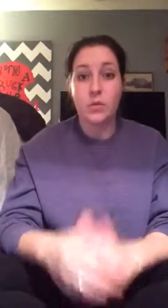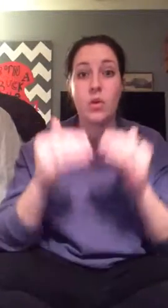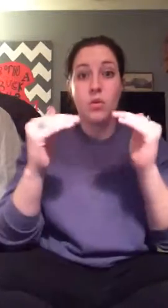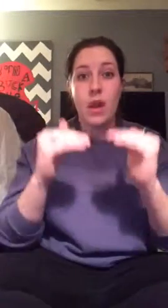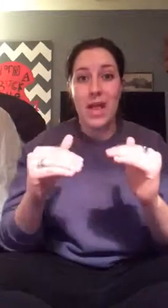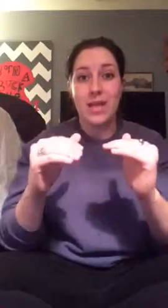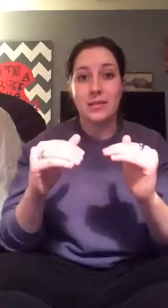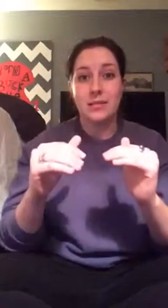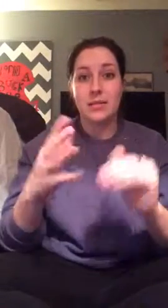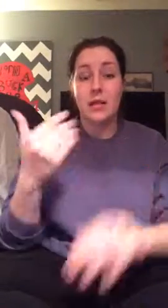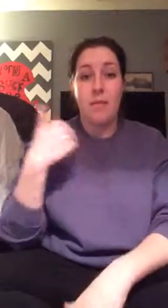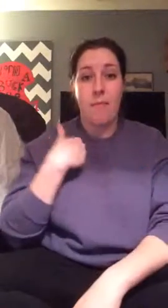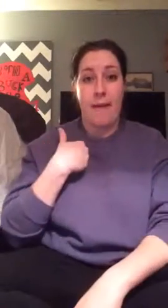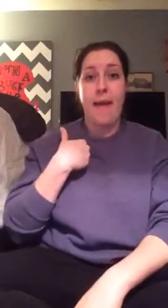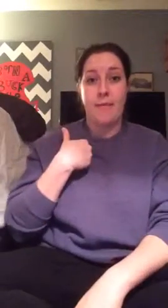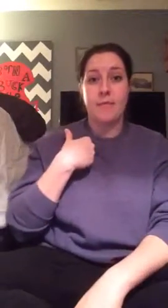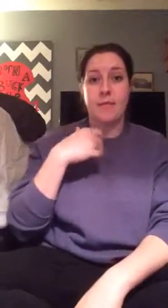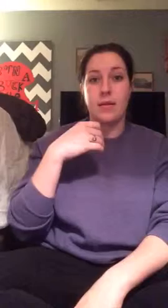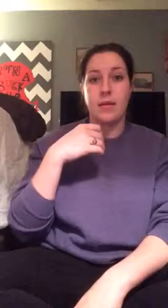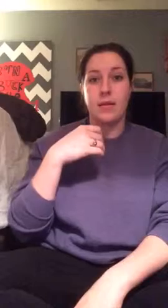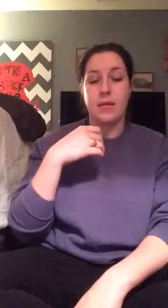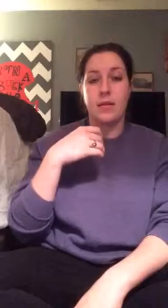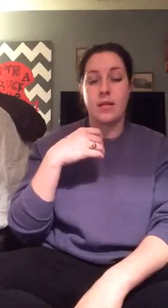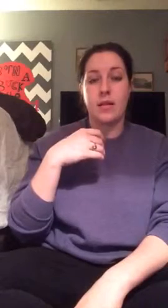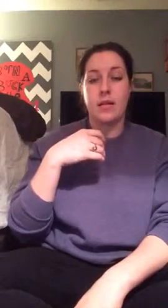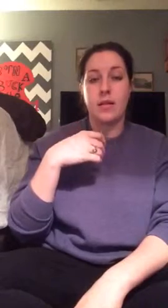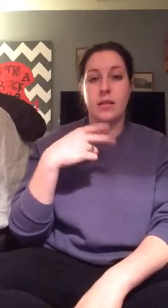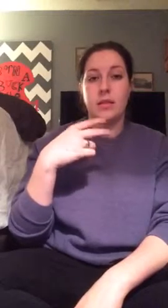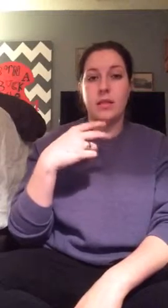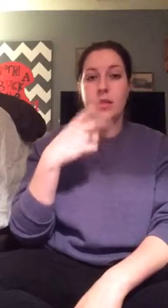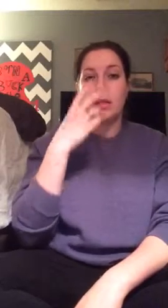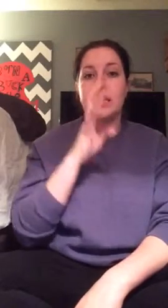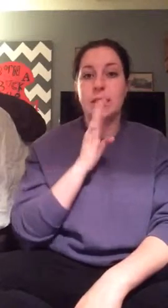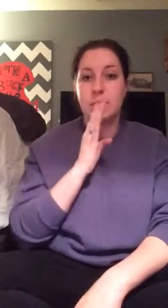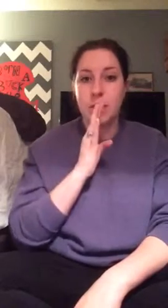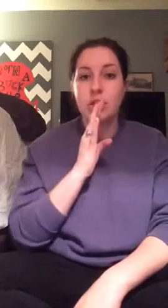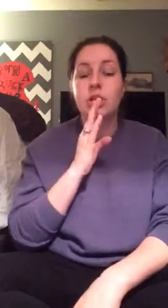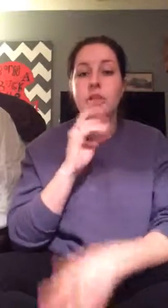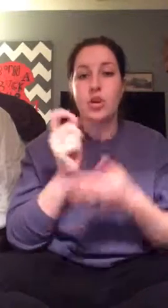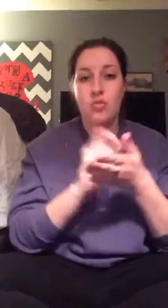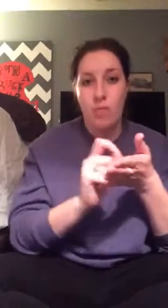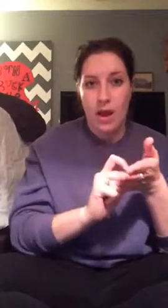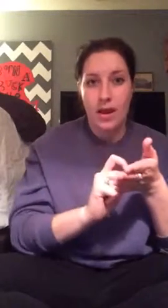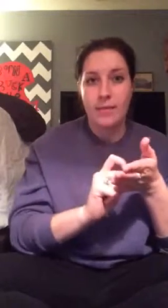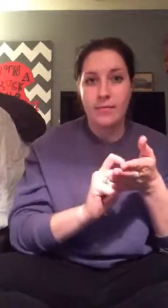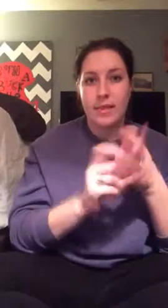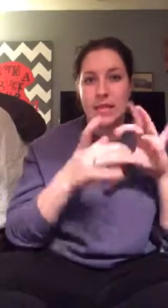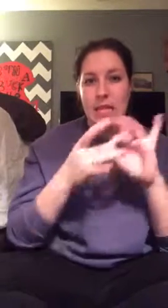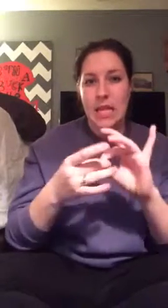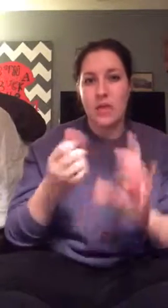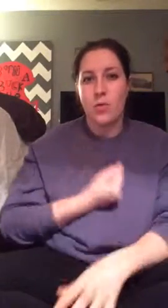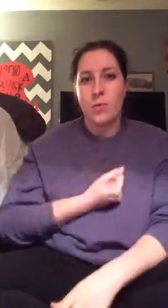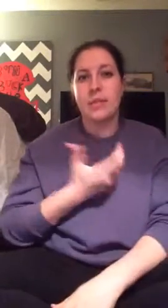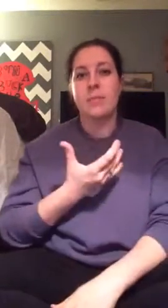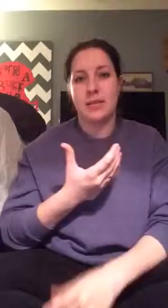spontaneous speech, repetition, writing, oral reading, and gestures. This is for expressive language. Here, we are talking more in detail